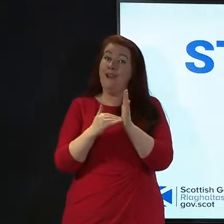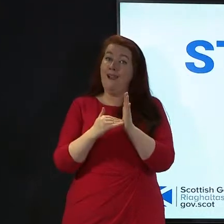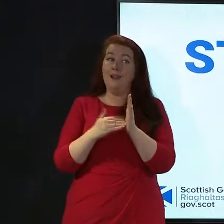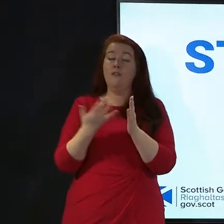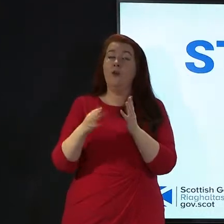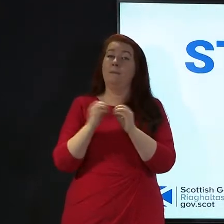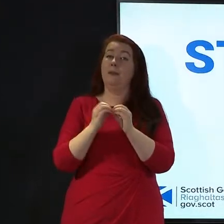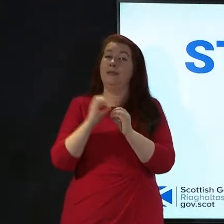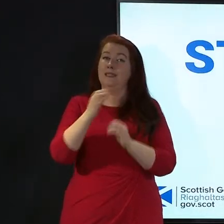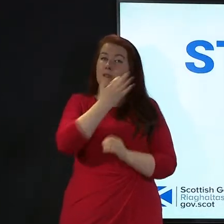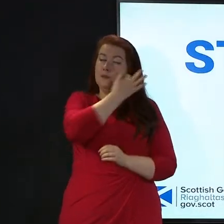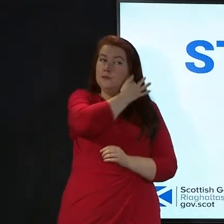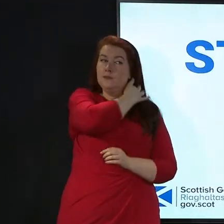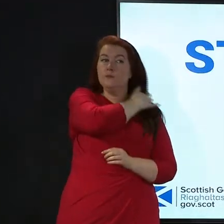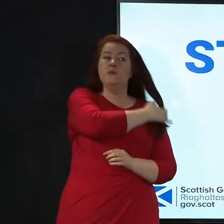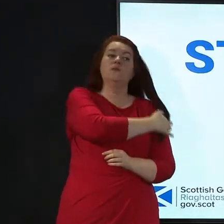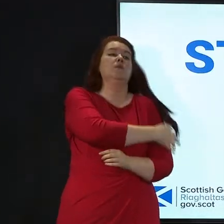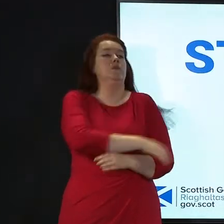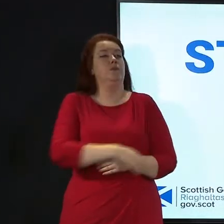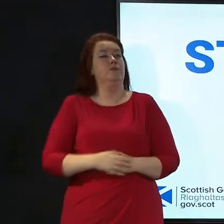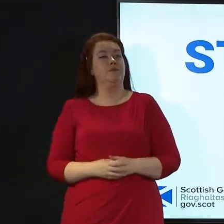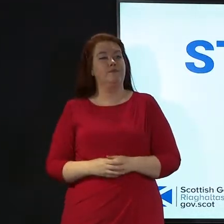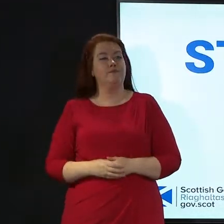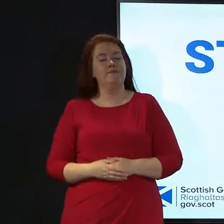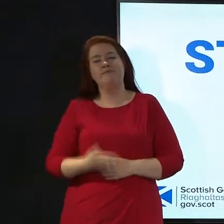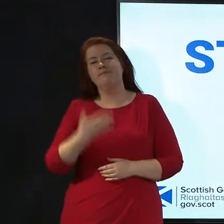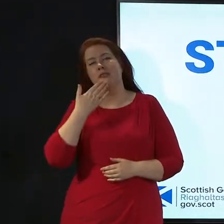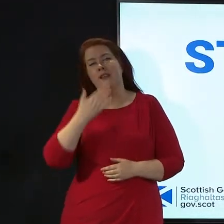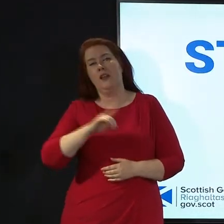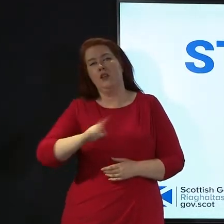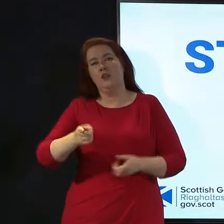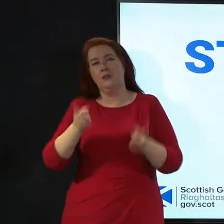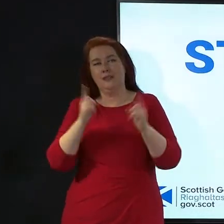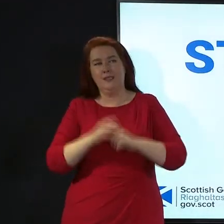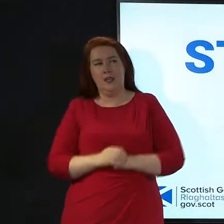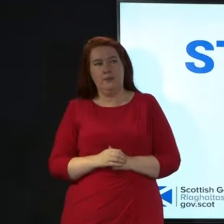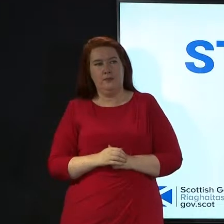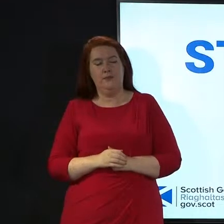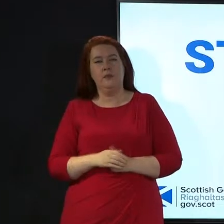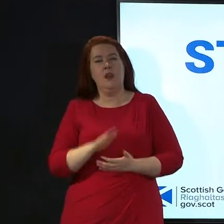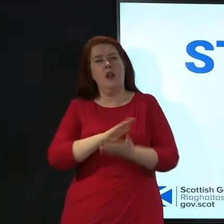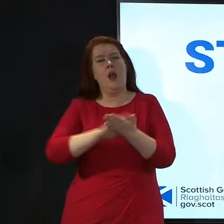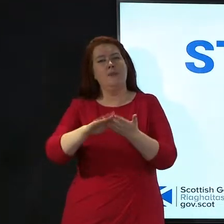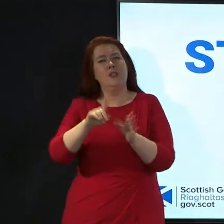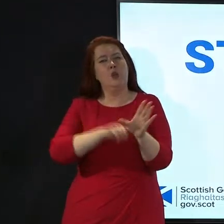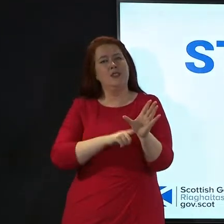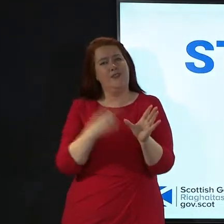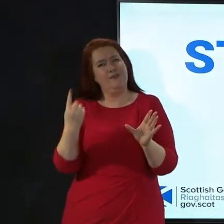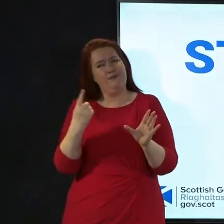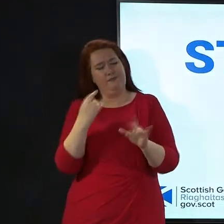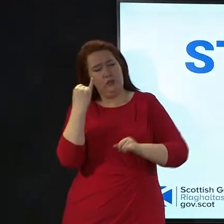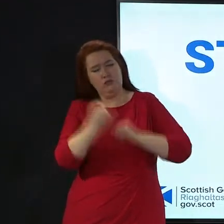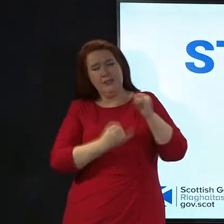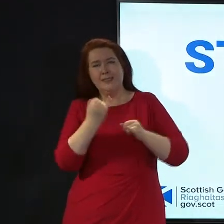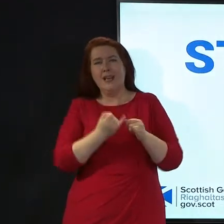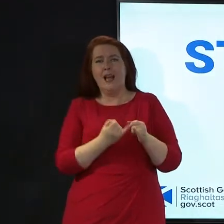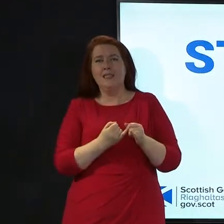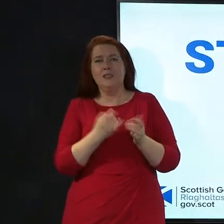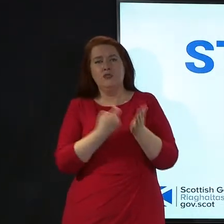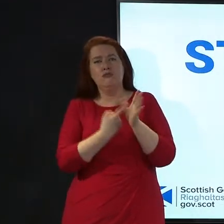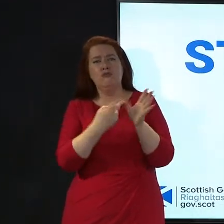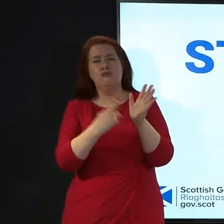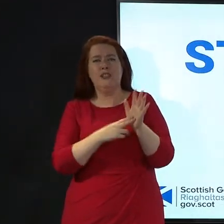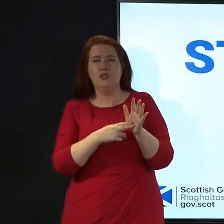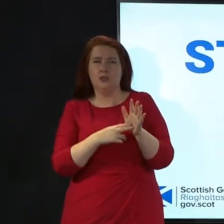from the BBC. Thank you, First Minister. Hamza Yousaf criticised Rangers for not being more explicit and